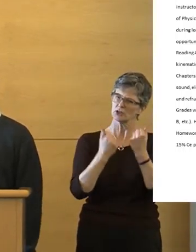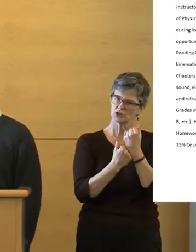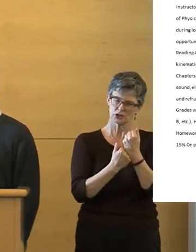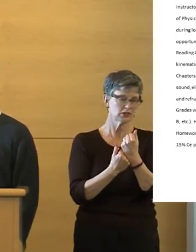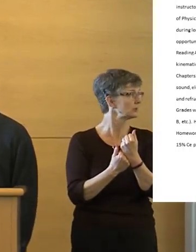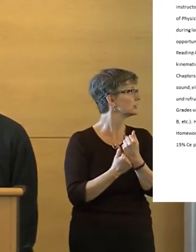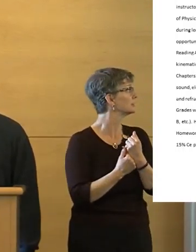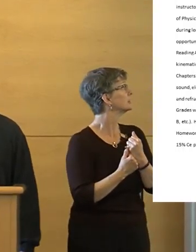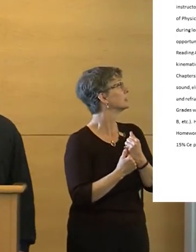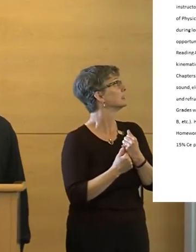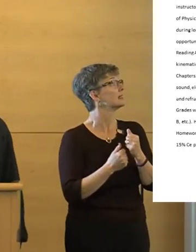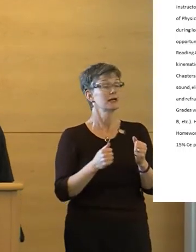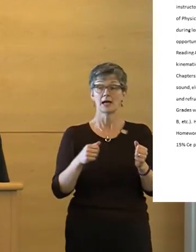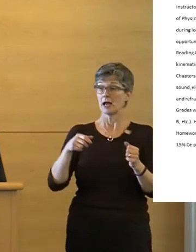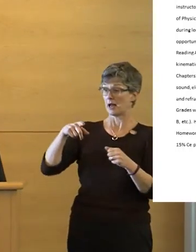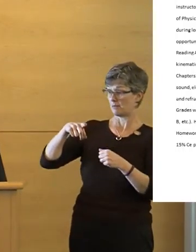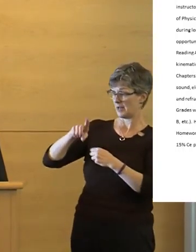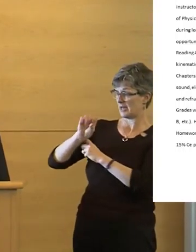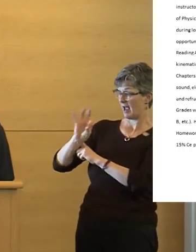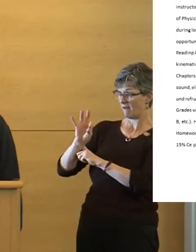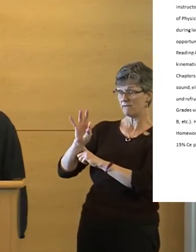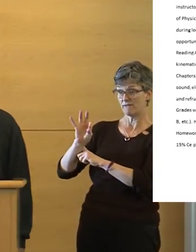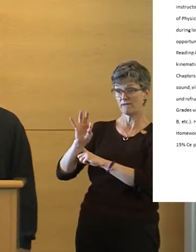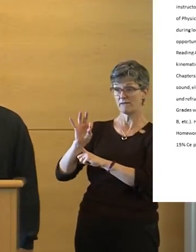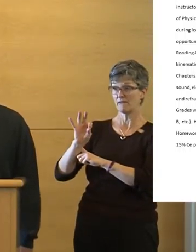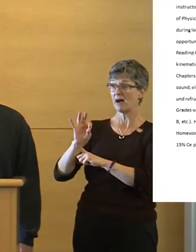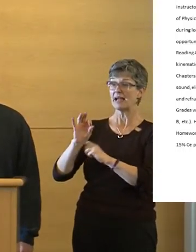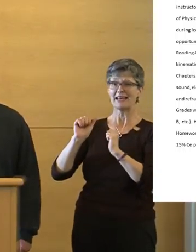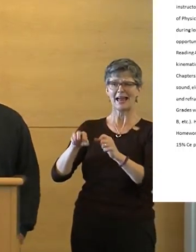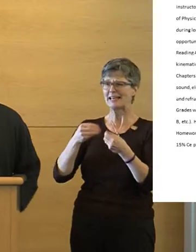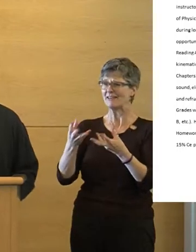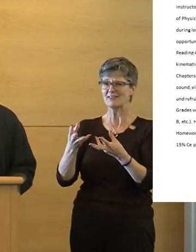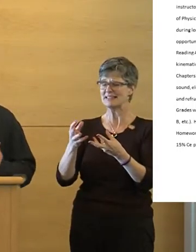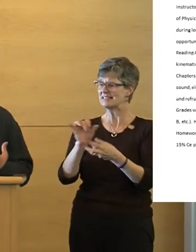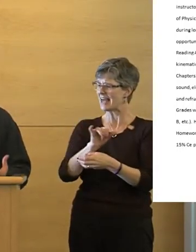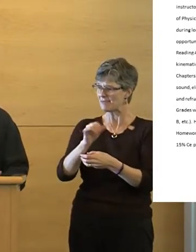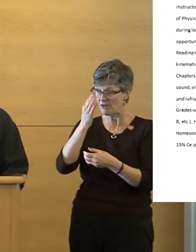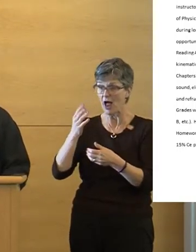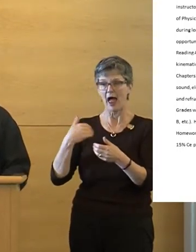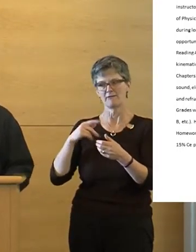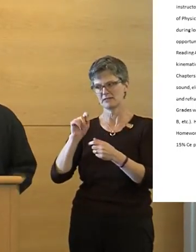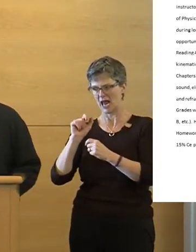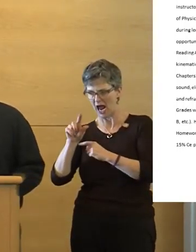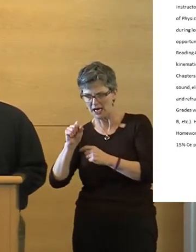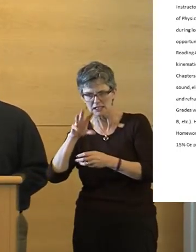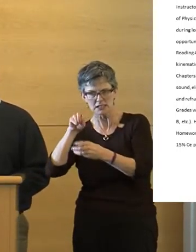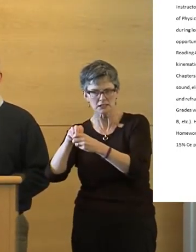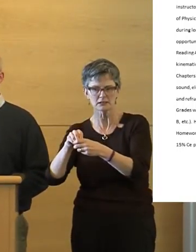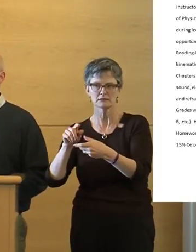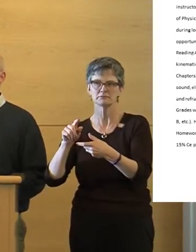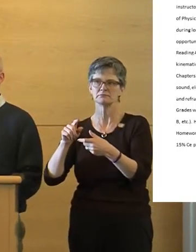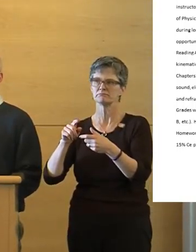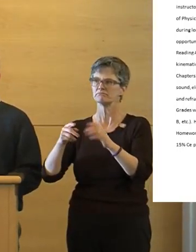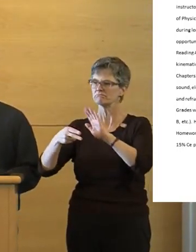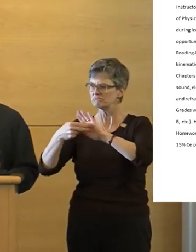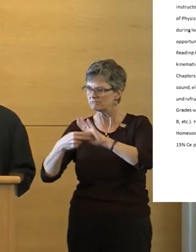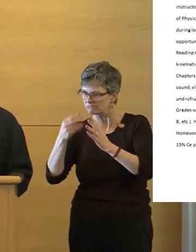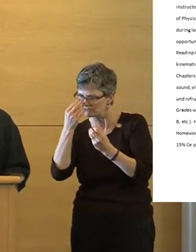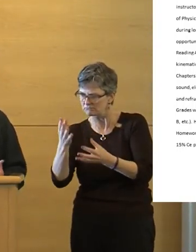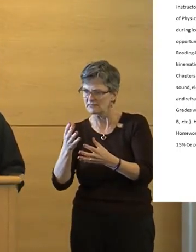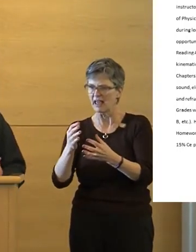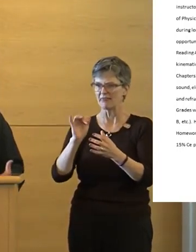There are lots of similarities. We don't want a big blob of text that has no meaning, no structure. We